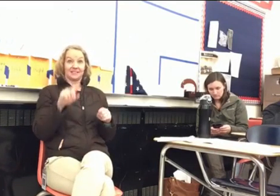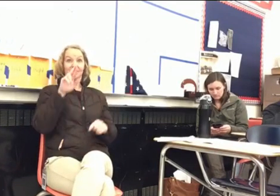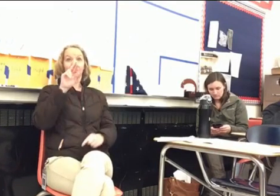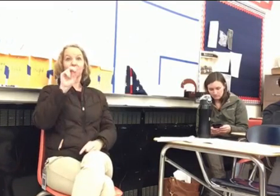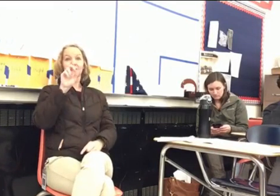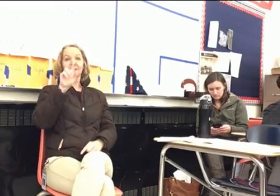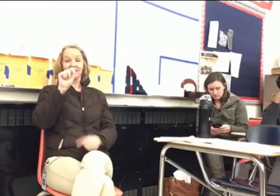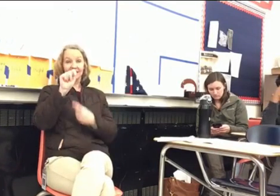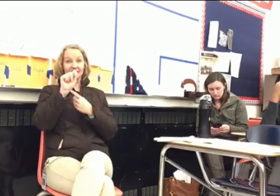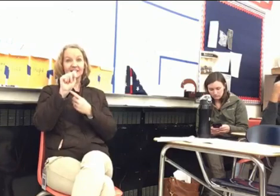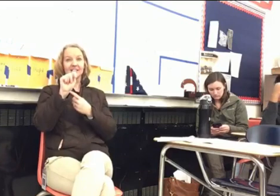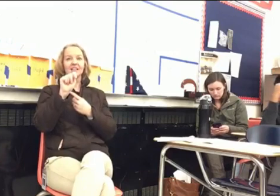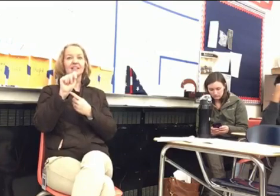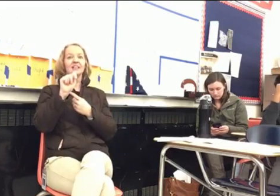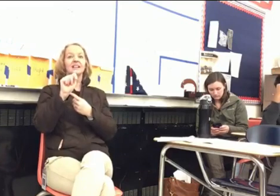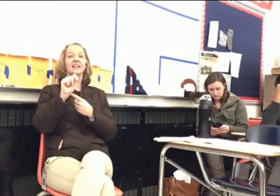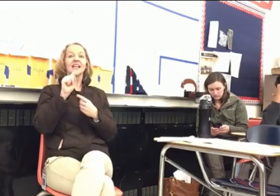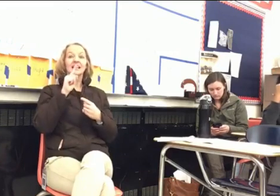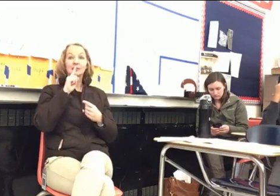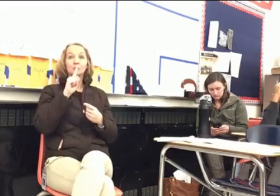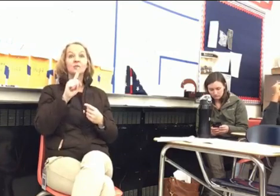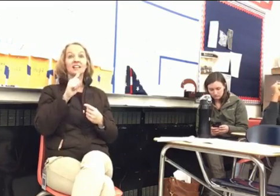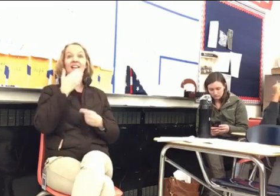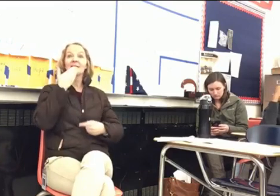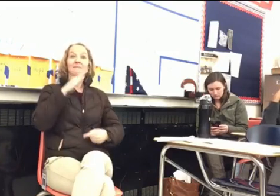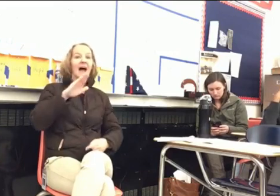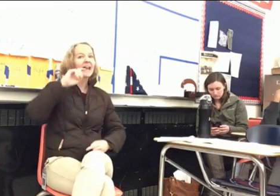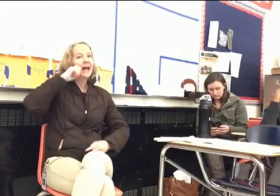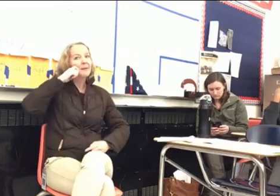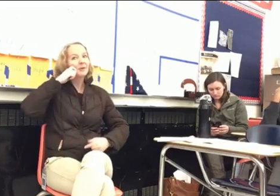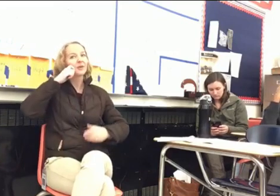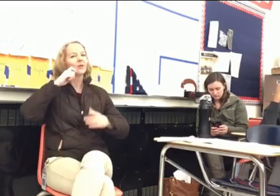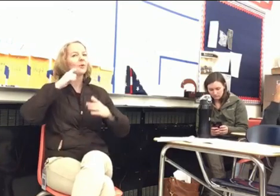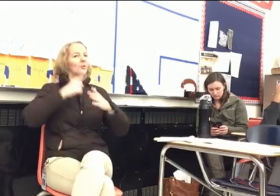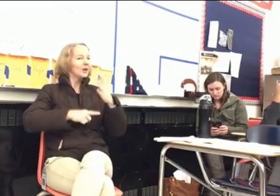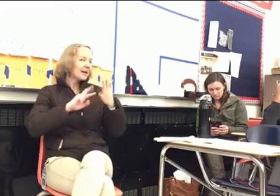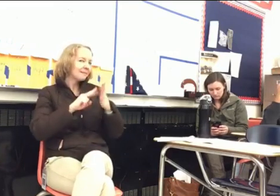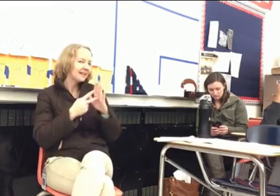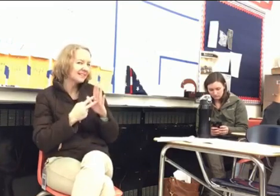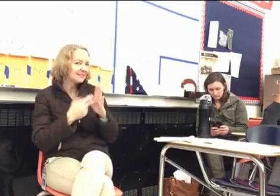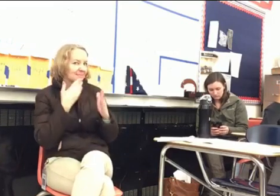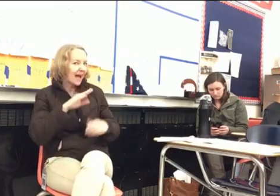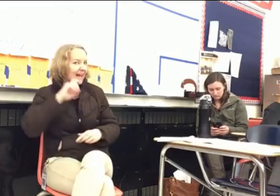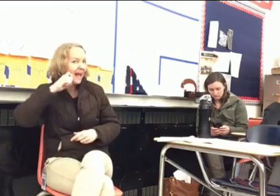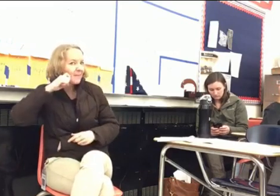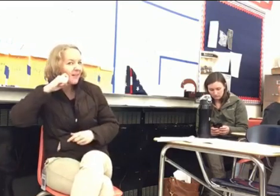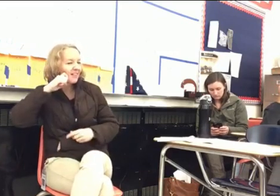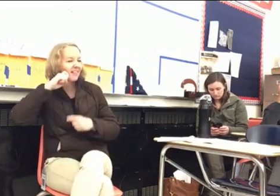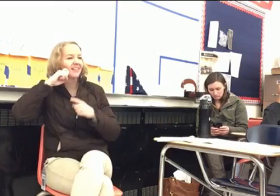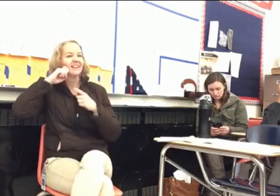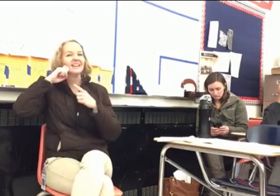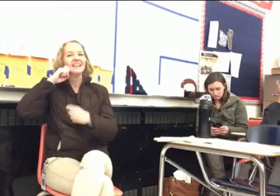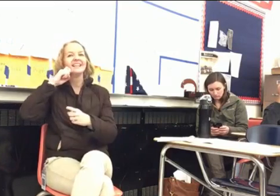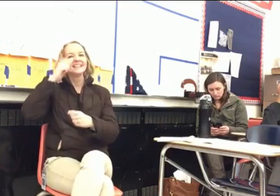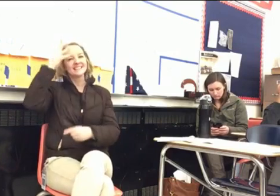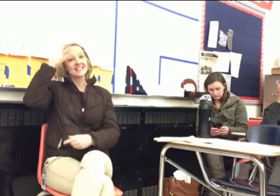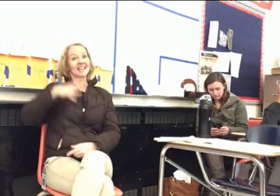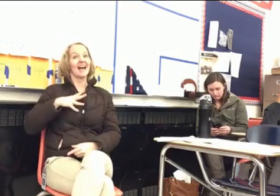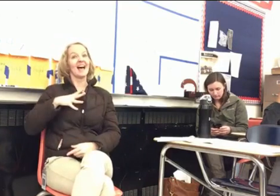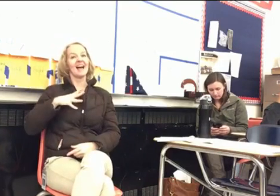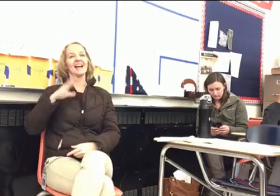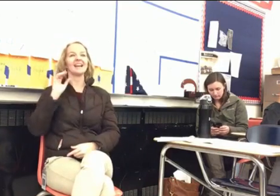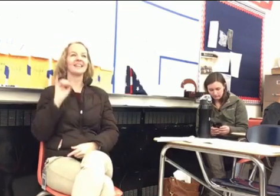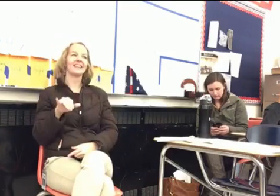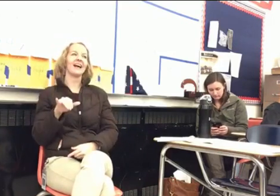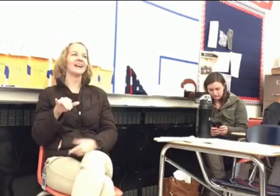Roosevelt is totally like super duper bad apple. What I mean by that is that he is going to be the guy that is